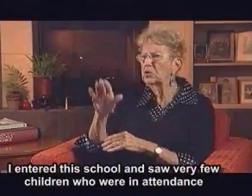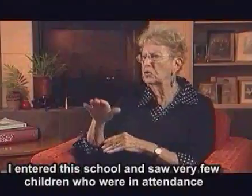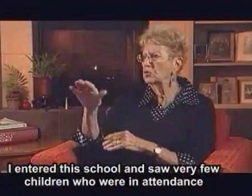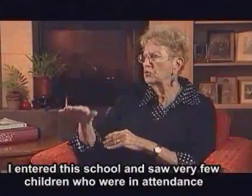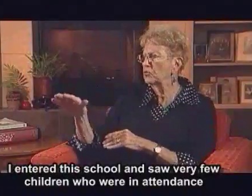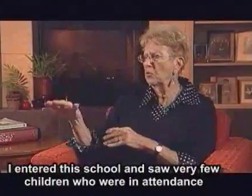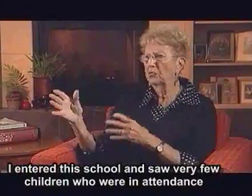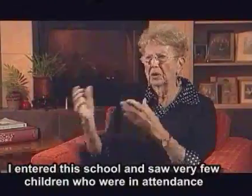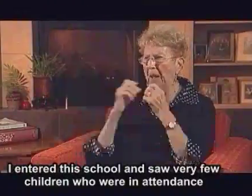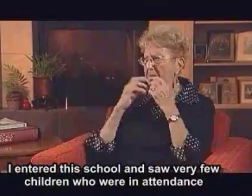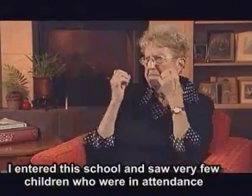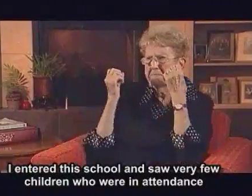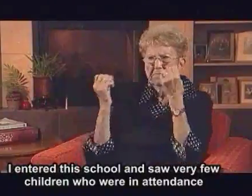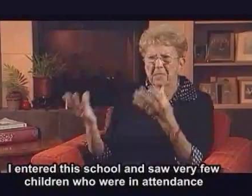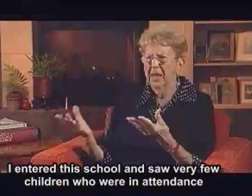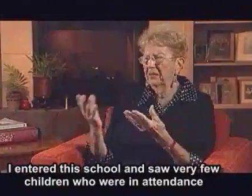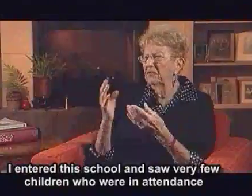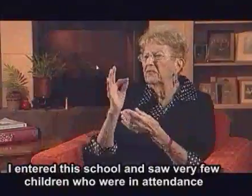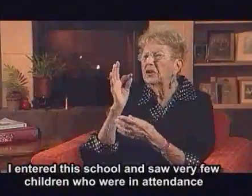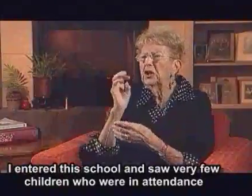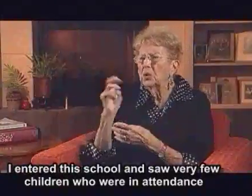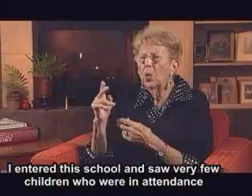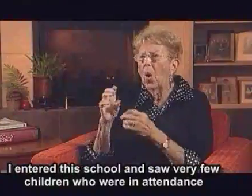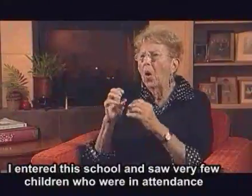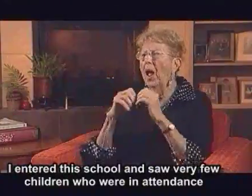I entered the school and saw very few